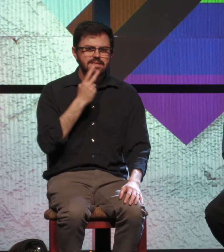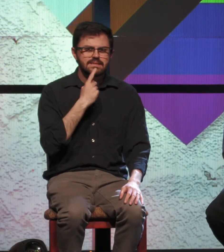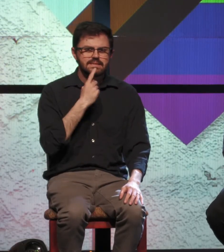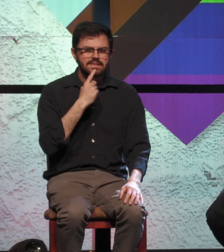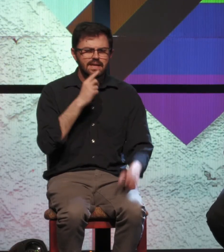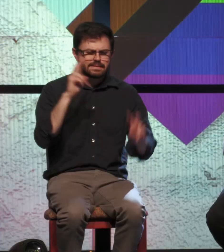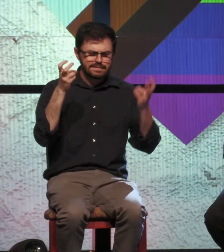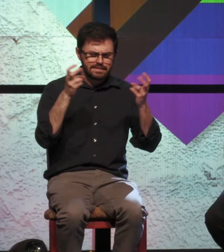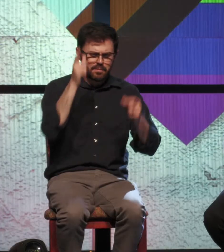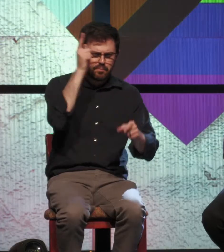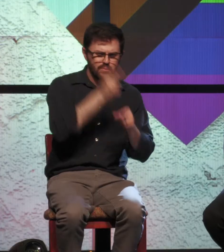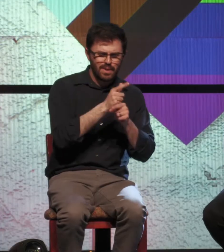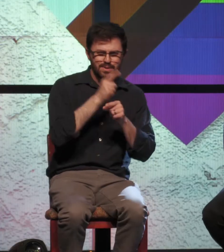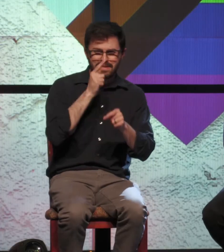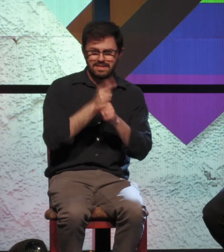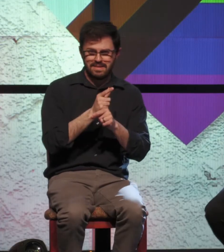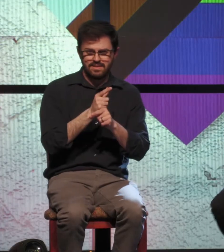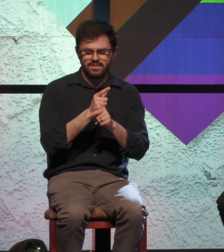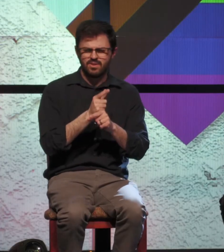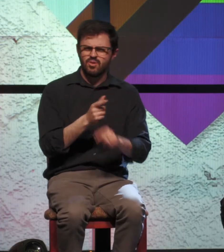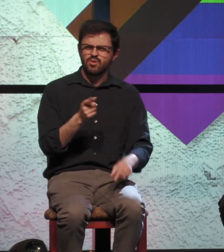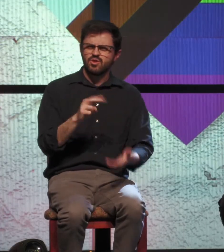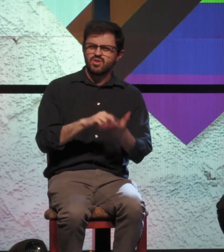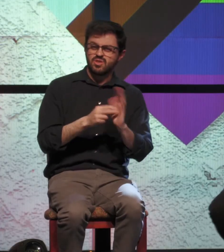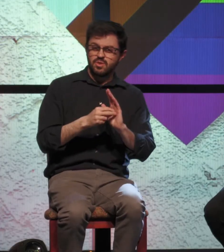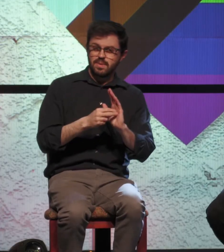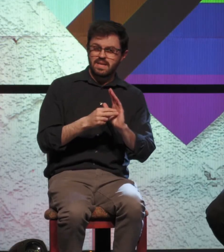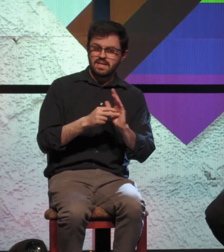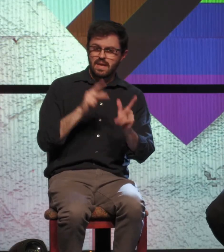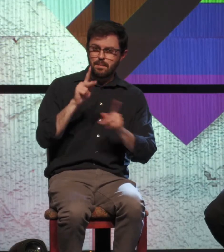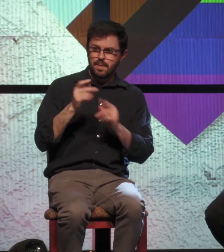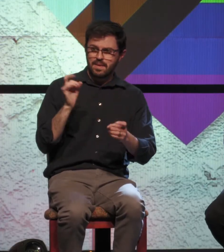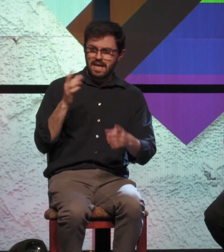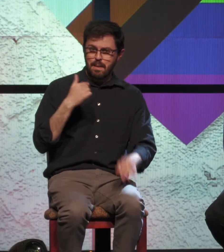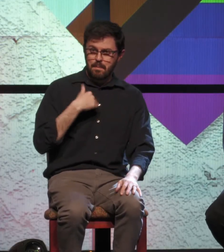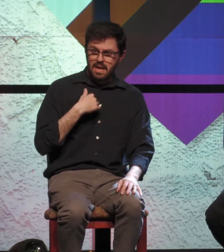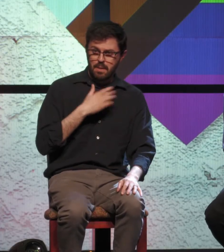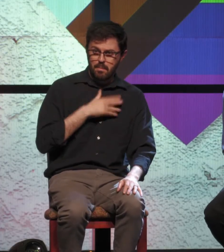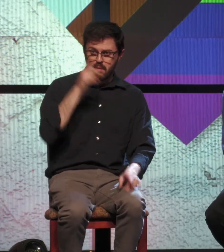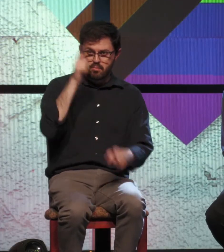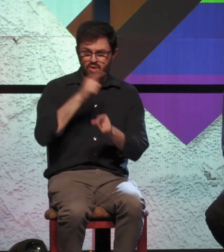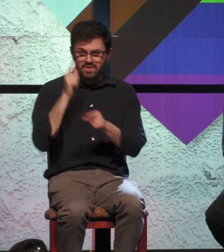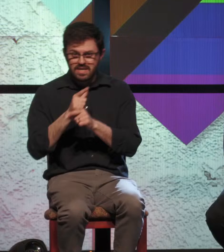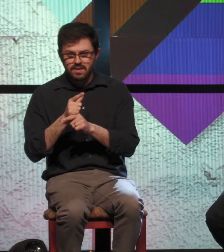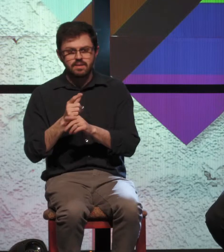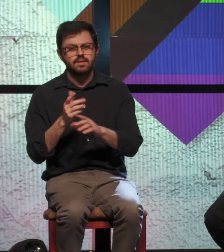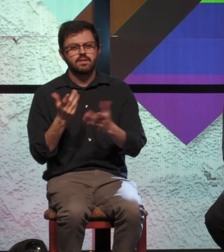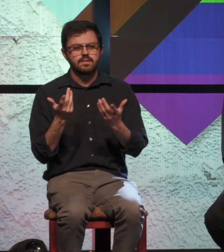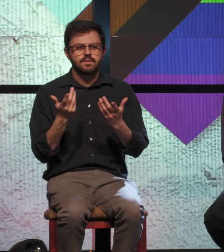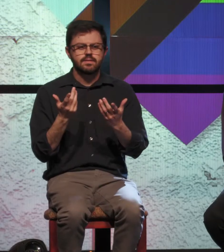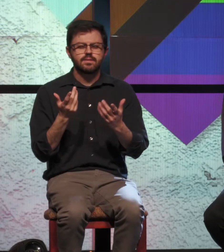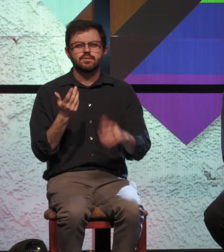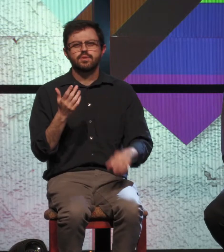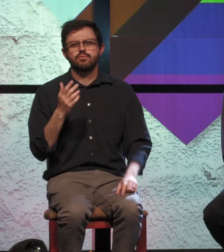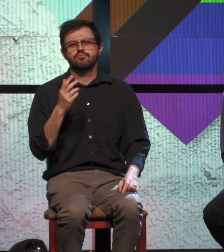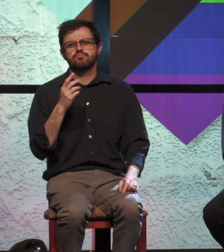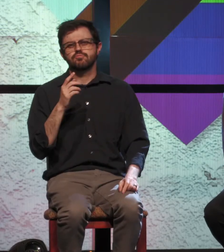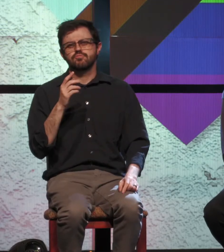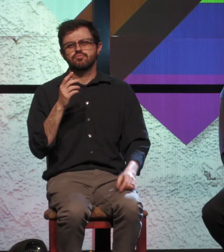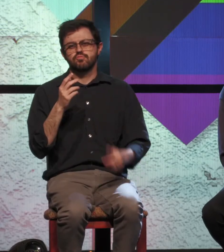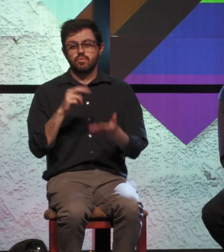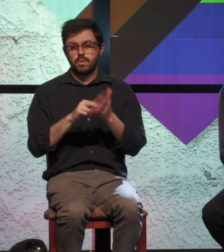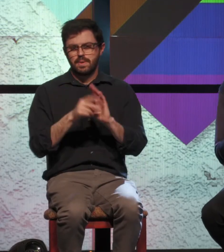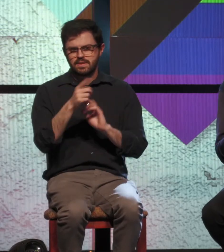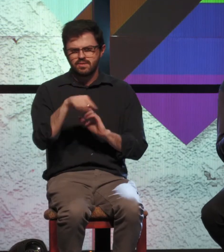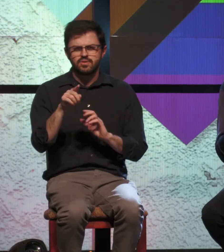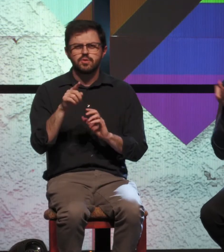Are you trying to tell me like the people that hate me are my brothers and sisters? I don't think so. Like, you're asking this question, who's my brother and who's my sister, right?